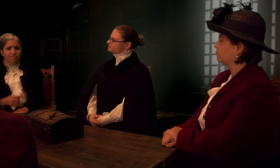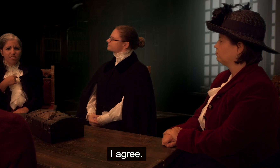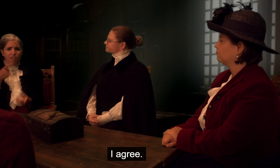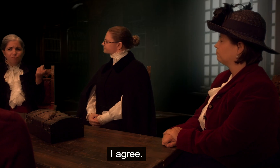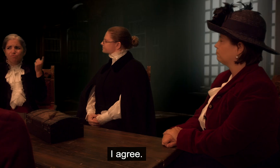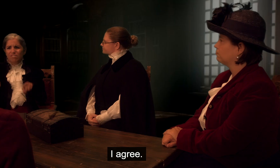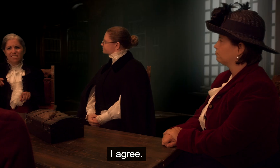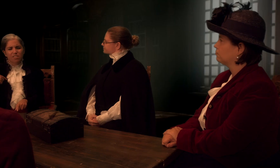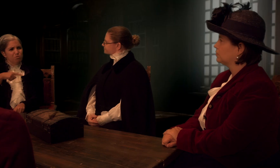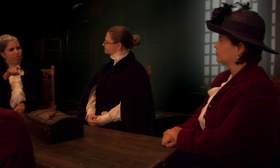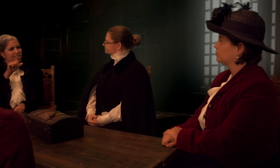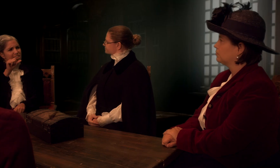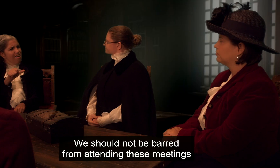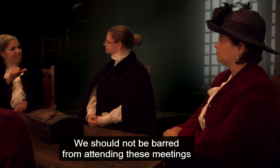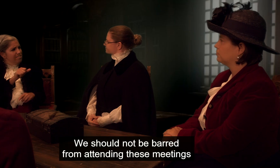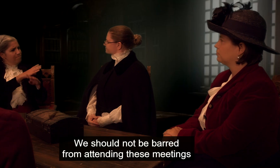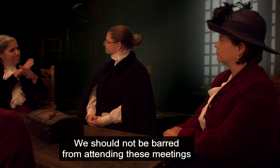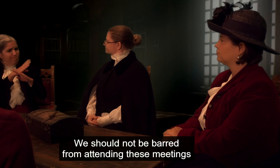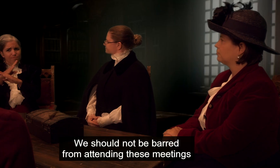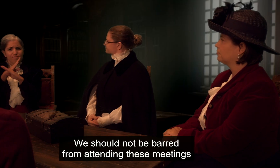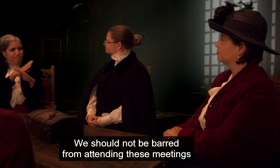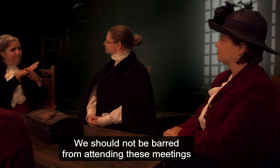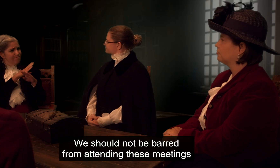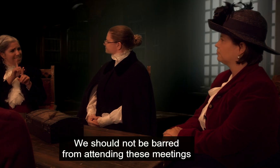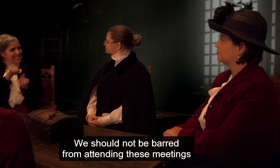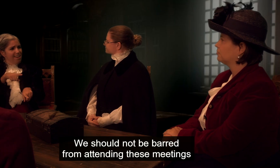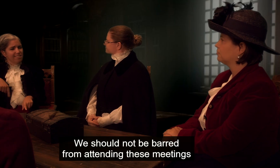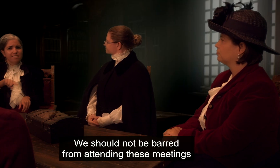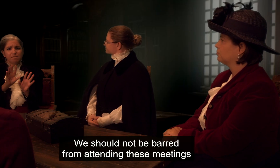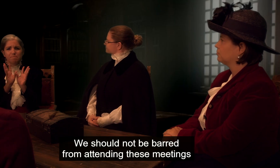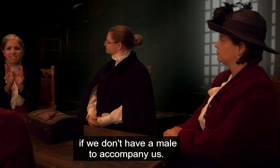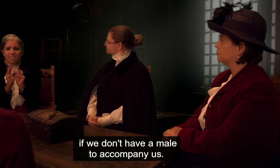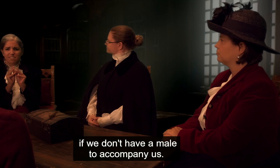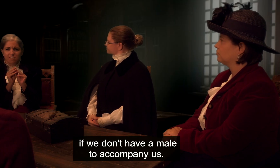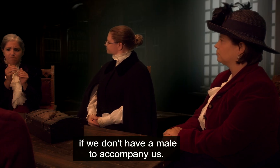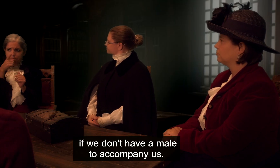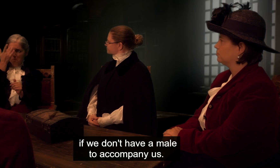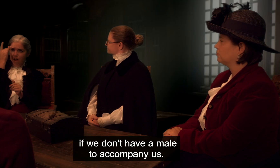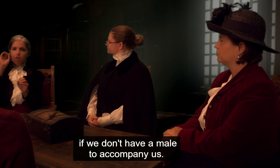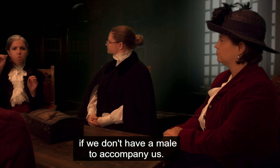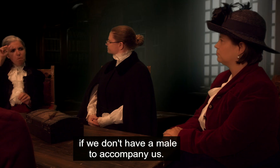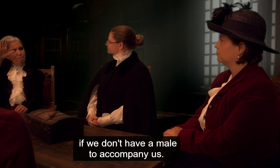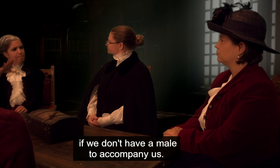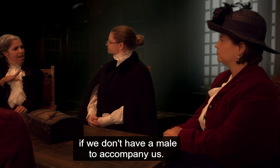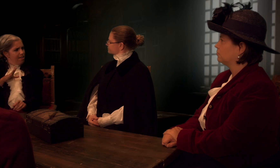I agree. We should not be barred from attending these meetings if we don't have a male to accompany us.